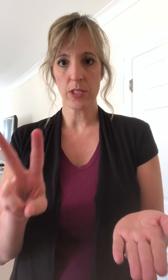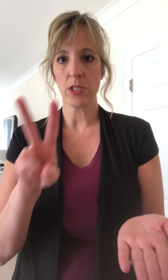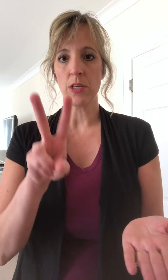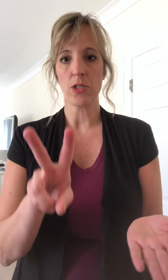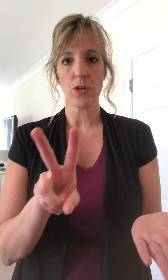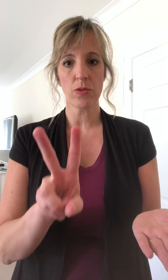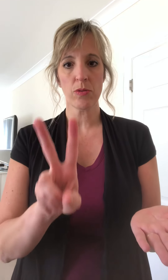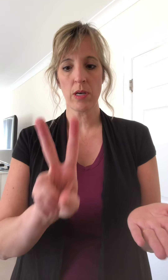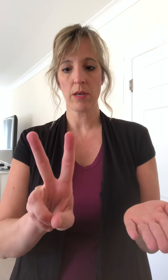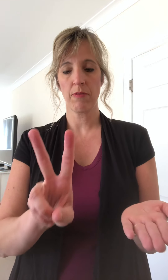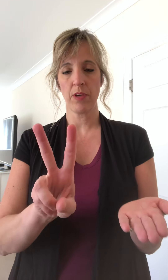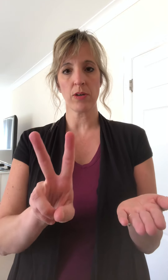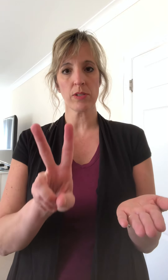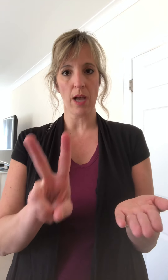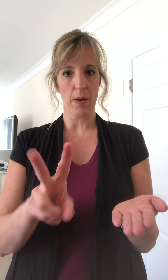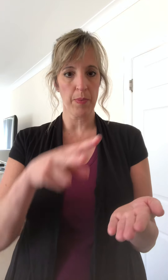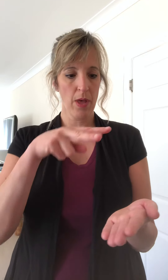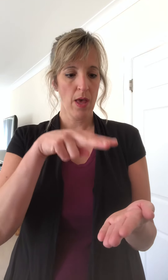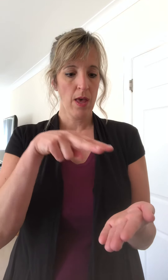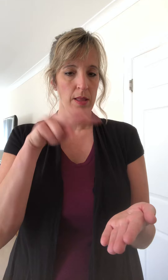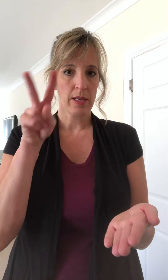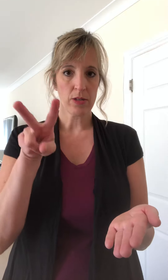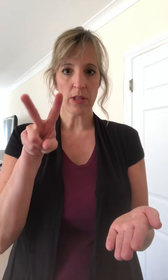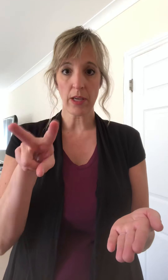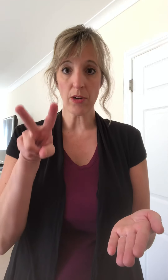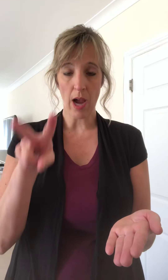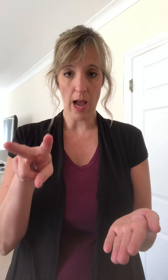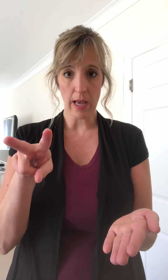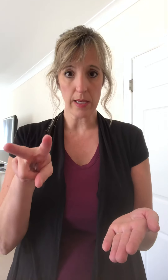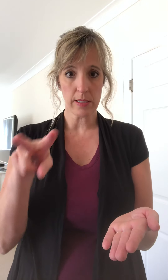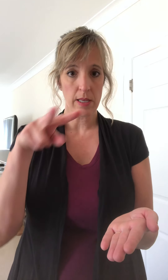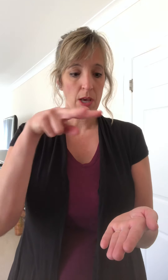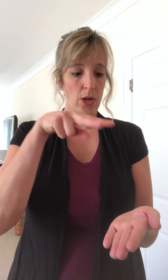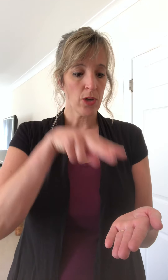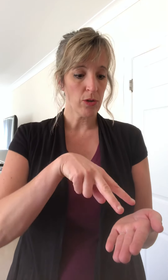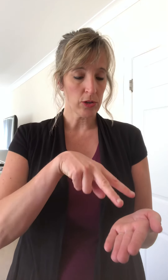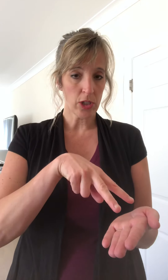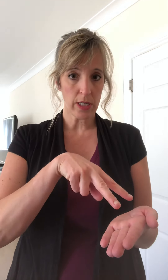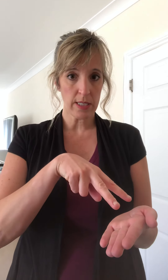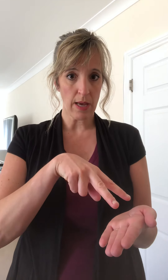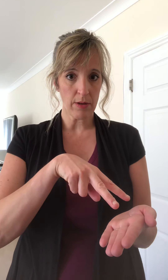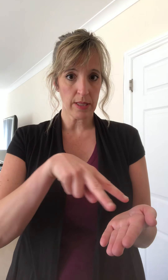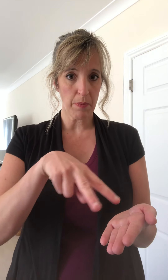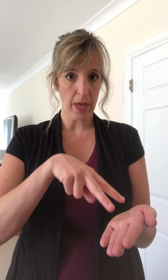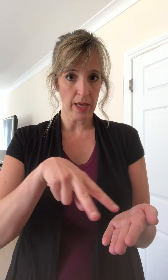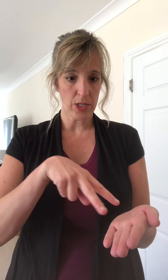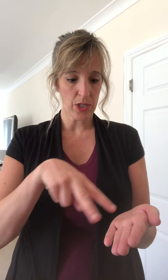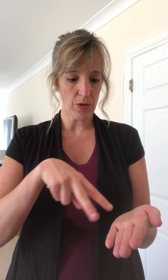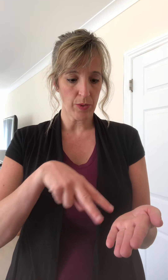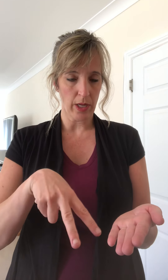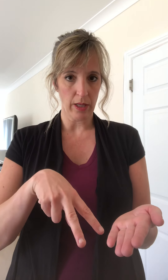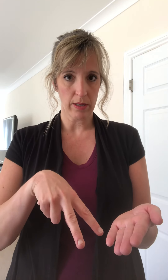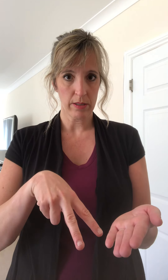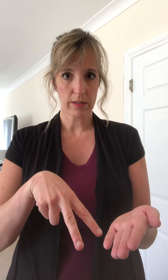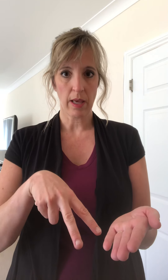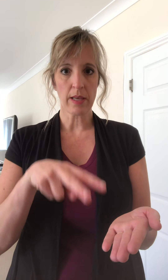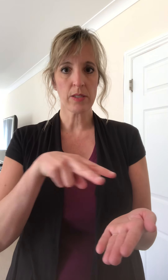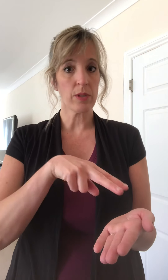the 2 fingers up. These are like your eyes. You're looking down at the page and you're reading. Okay, so this